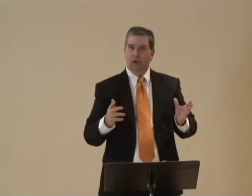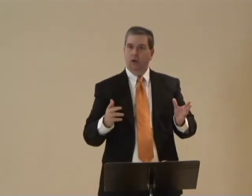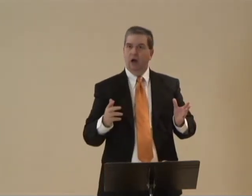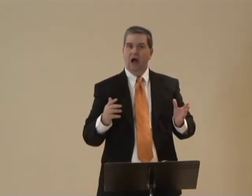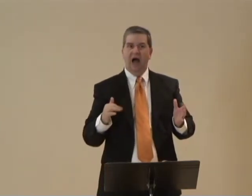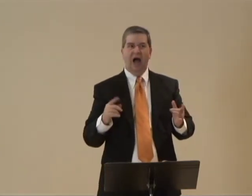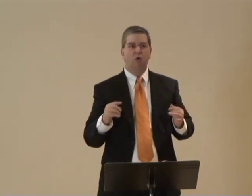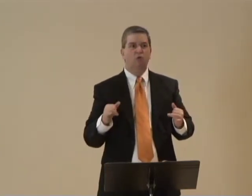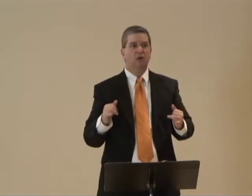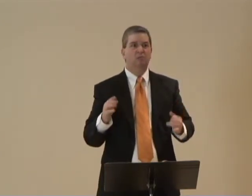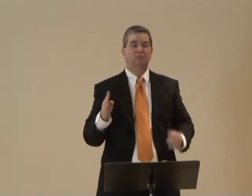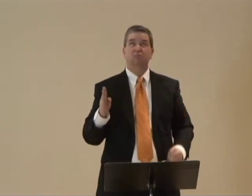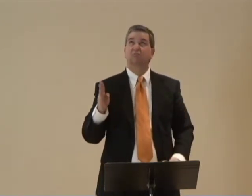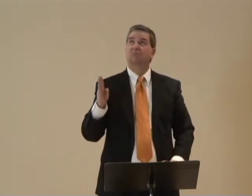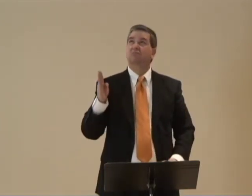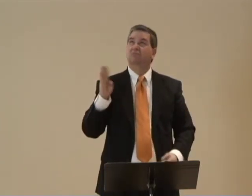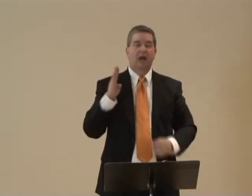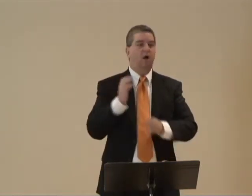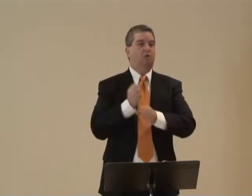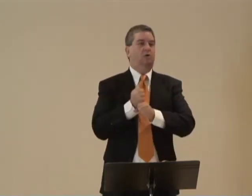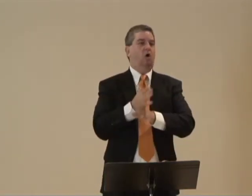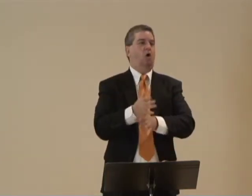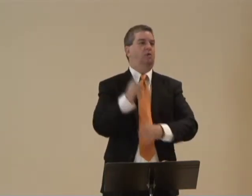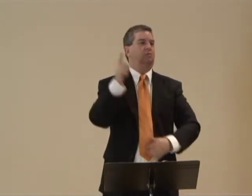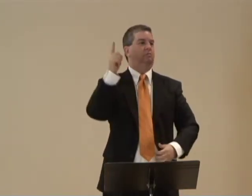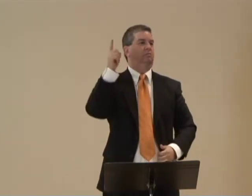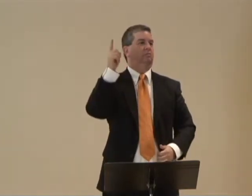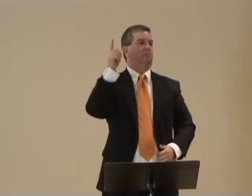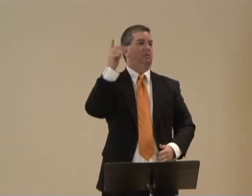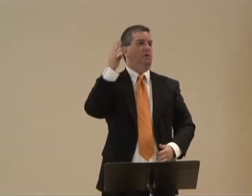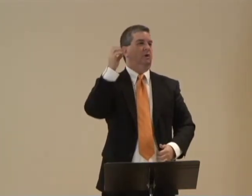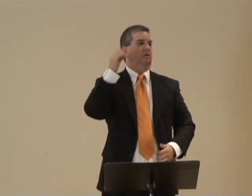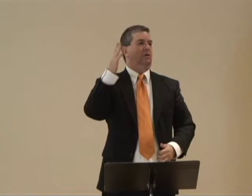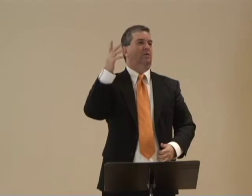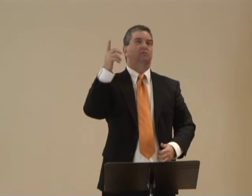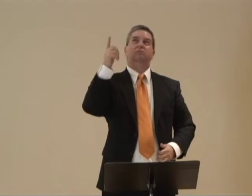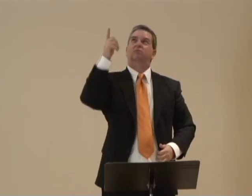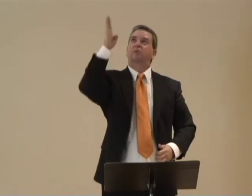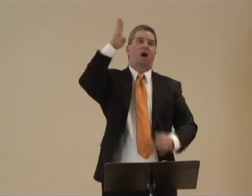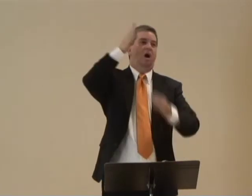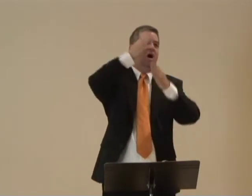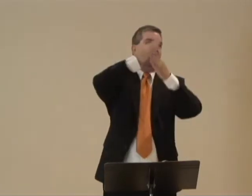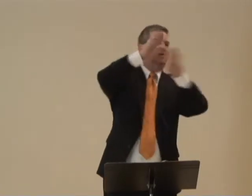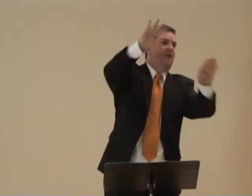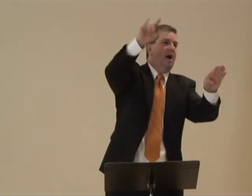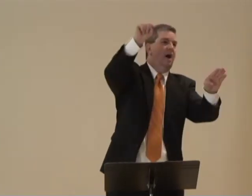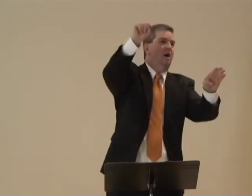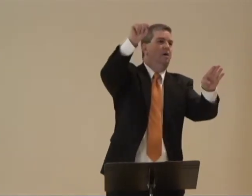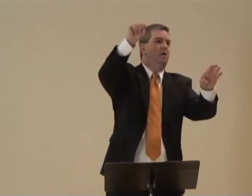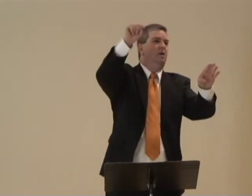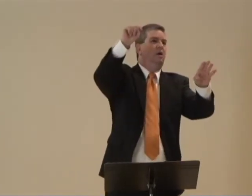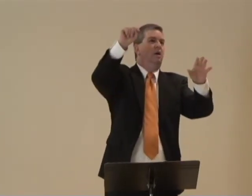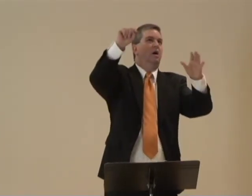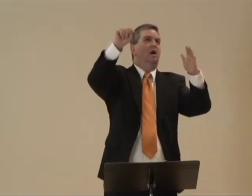Step Church here. How in the world did it happen? It was God. He did it.